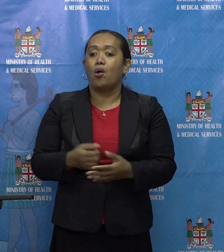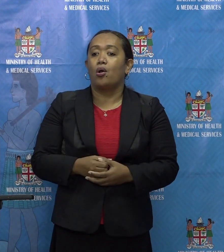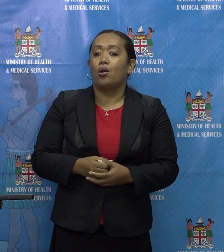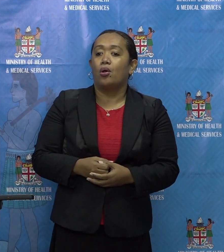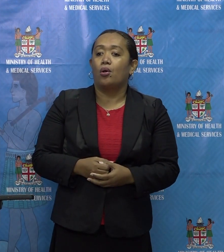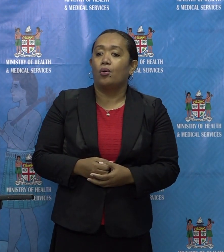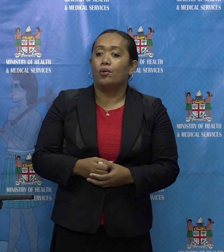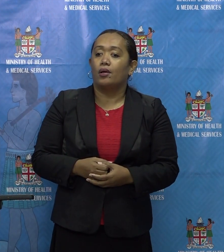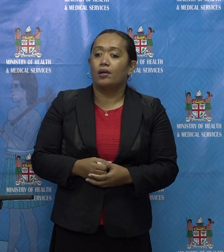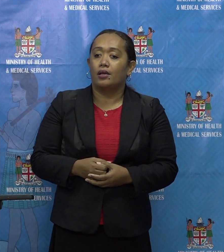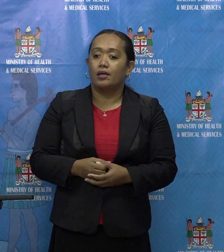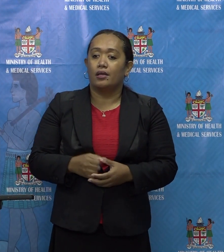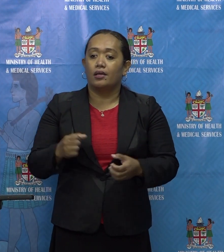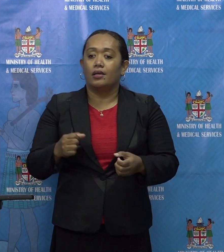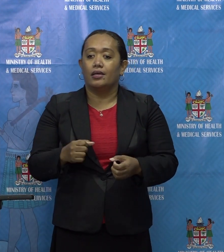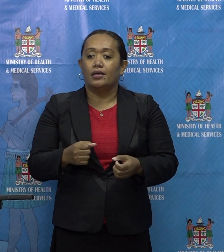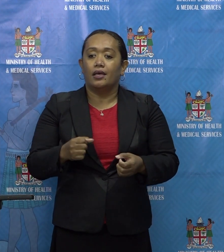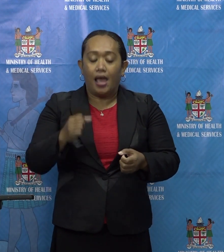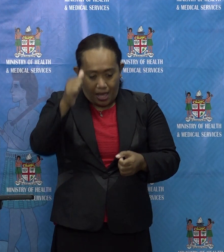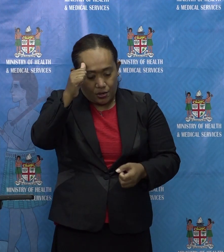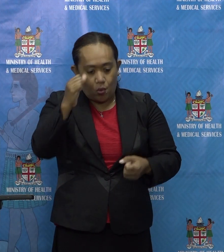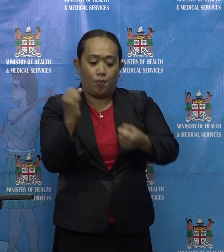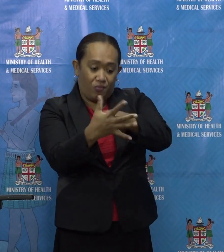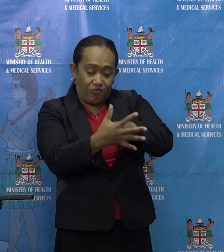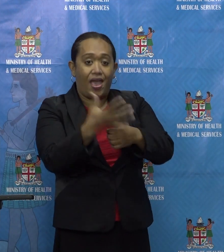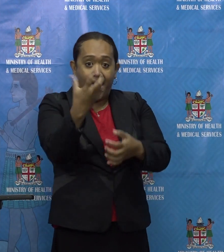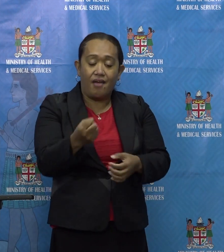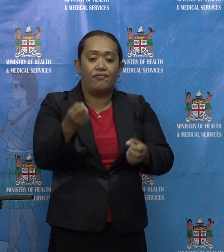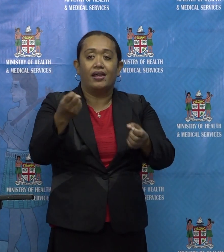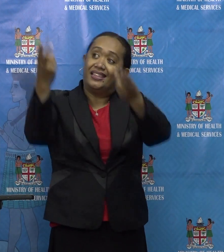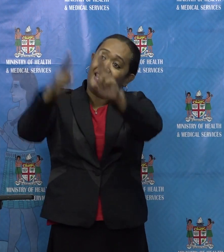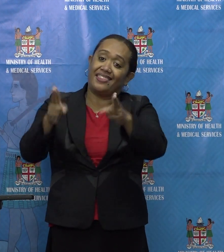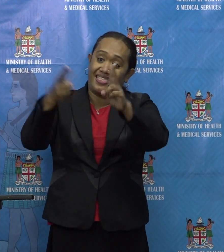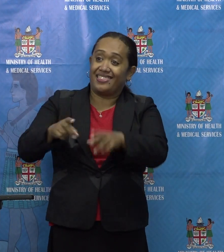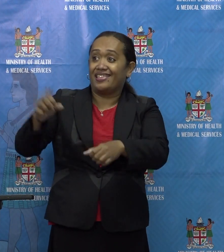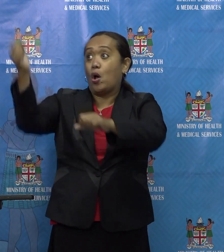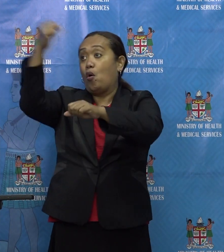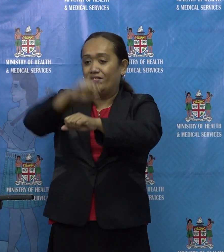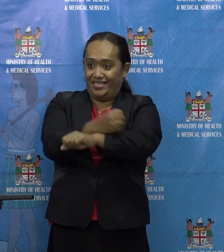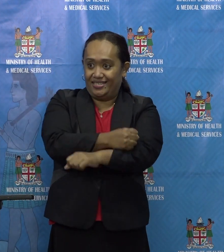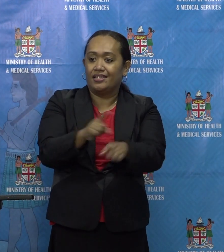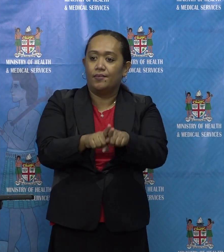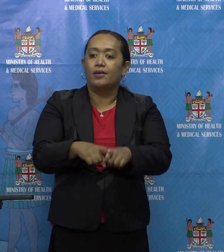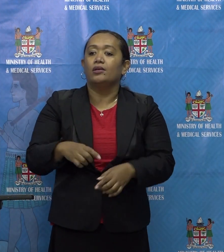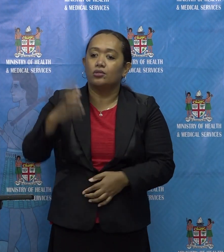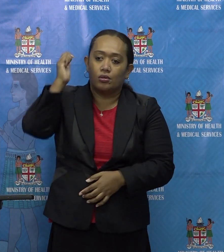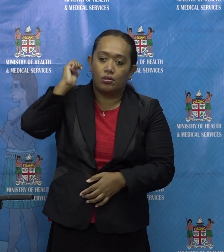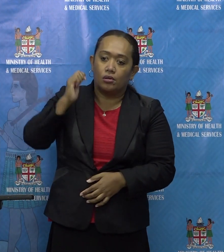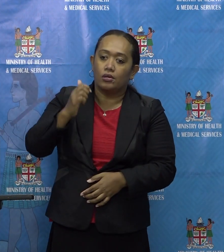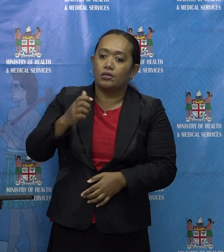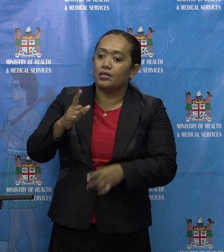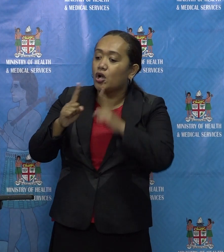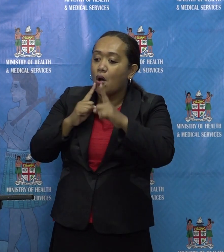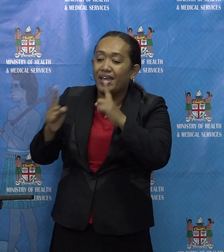is causing a lot of deaths in other countries, particularly India. So I was just after that, so if you could just comment